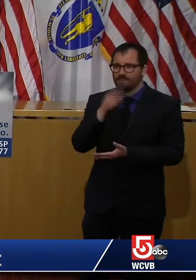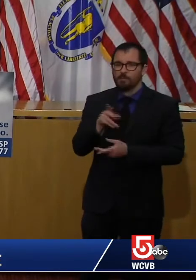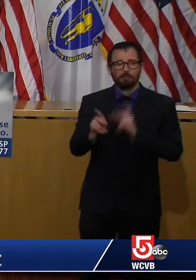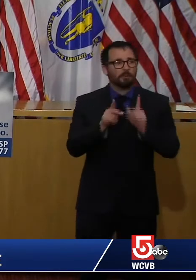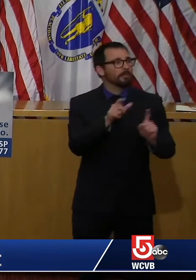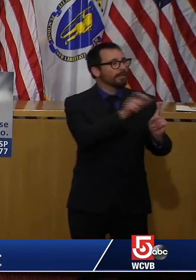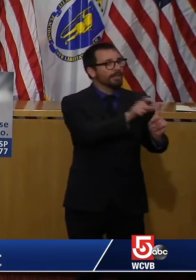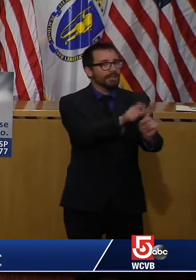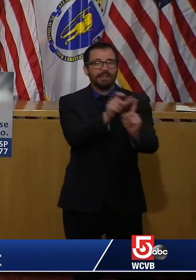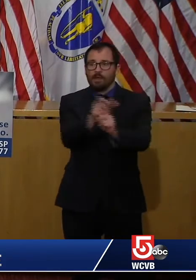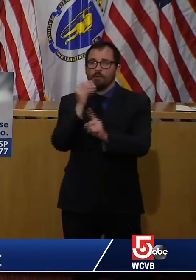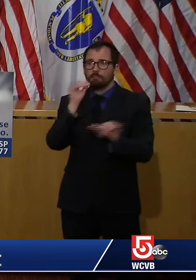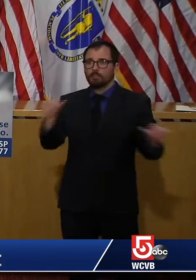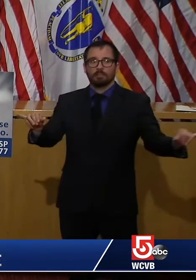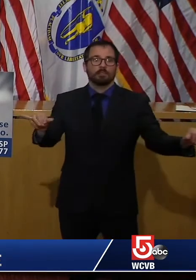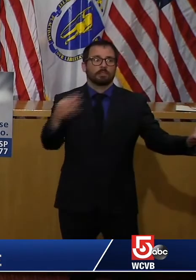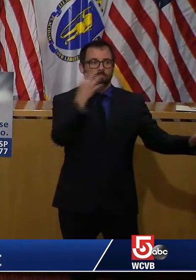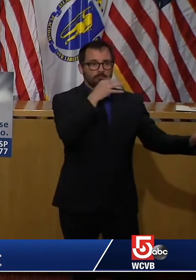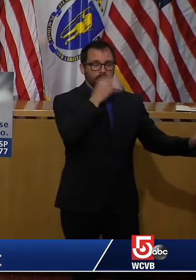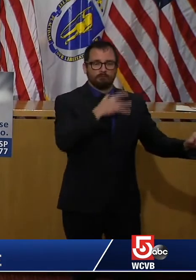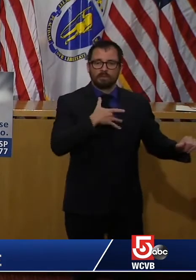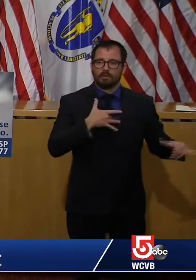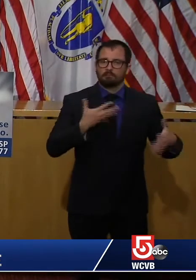But the flip side of that is,